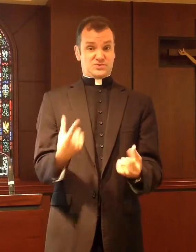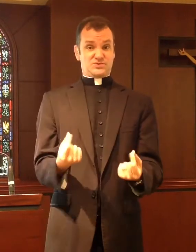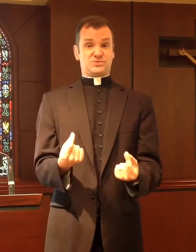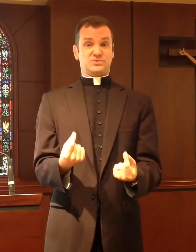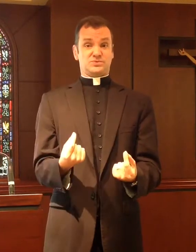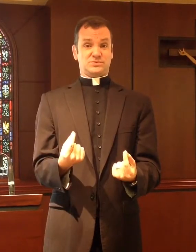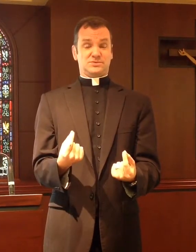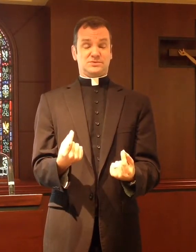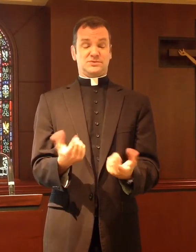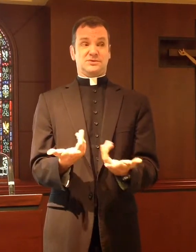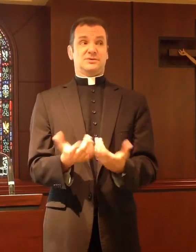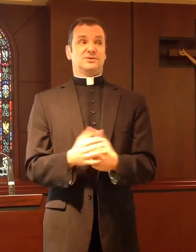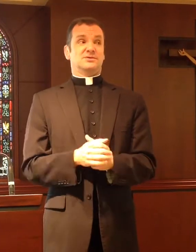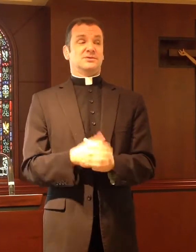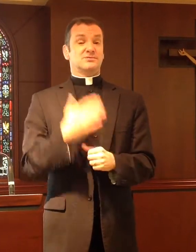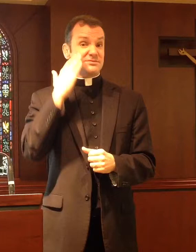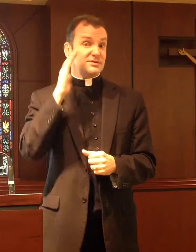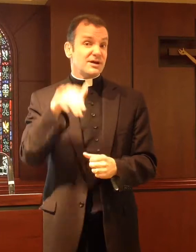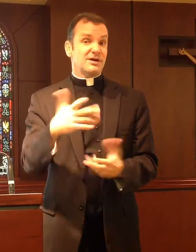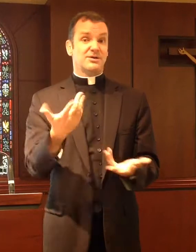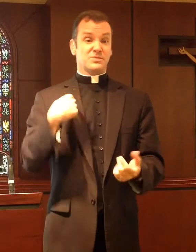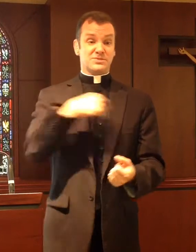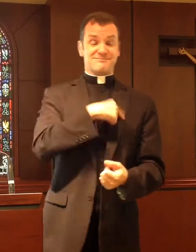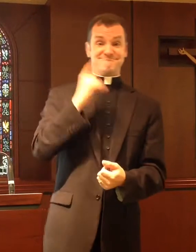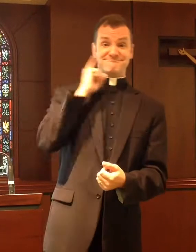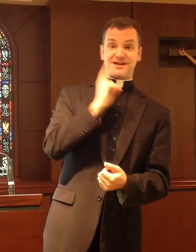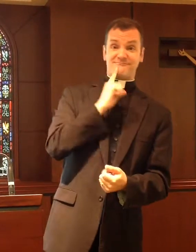And that can be a challenge for us to guide and support these people.